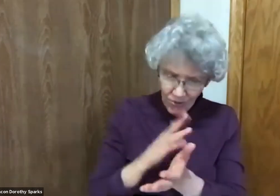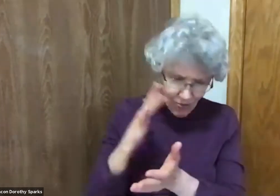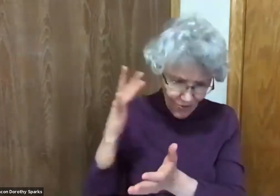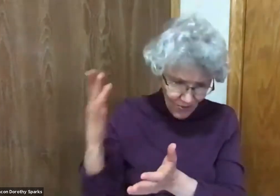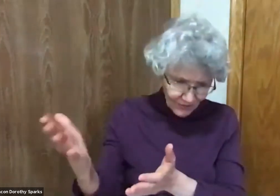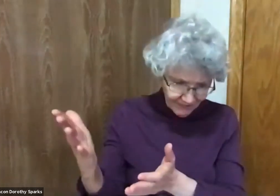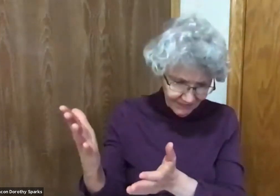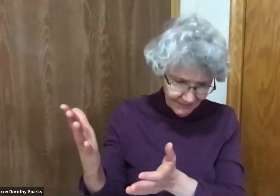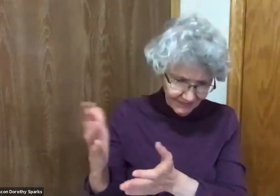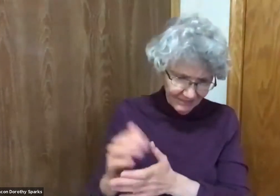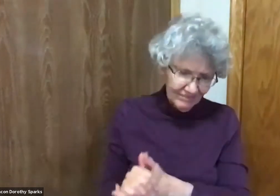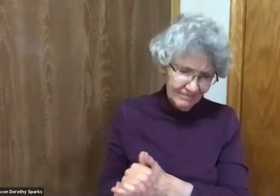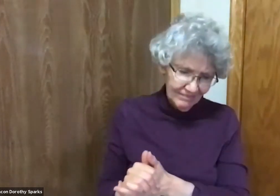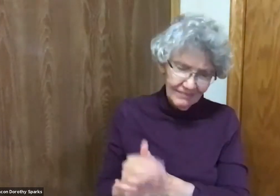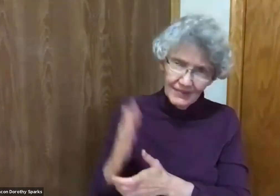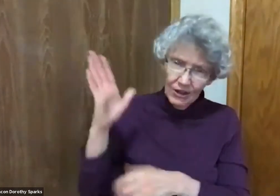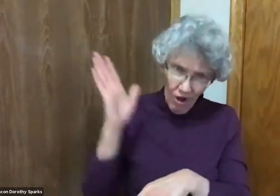God of grace and glory,